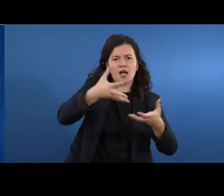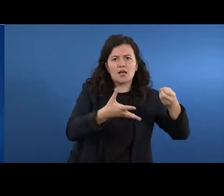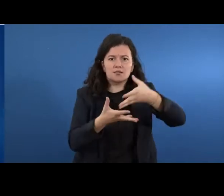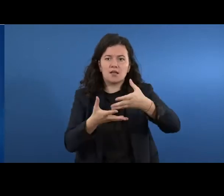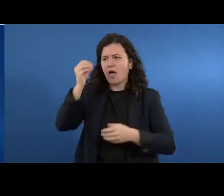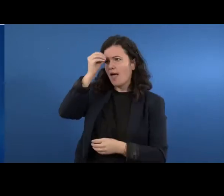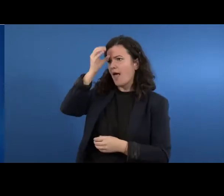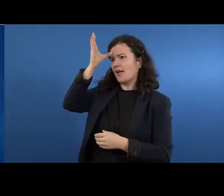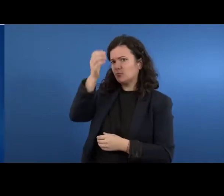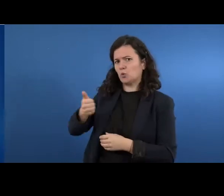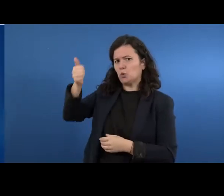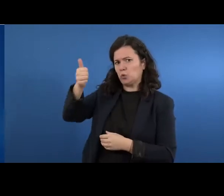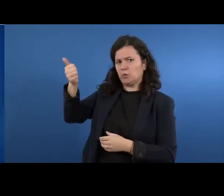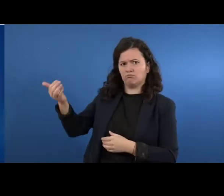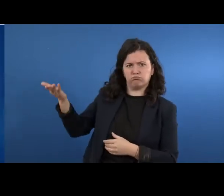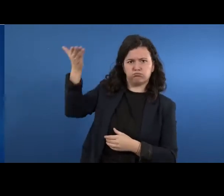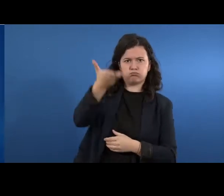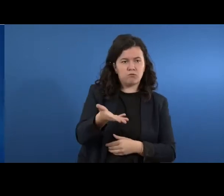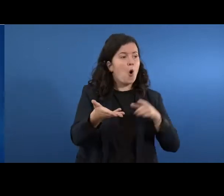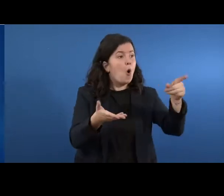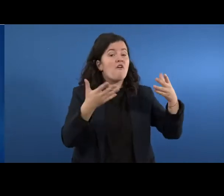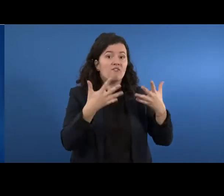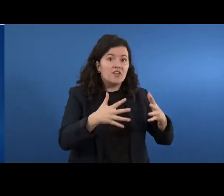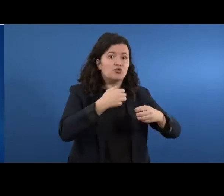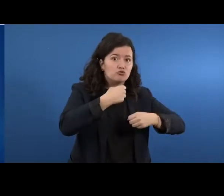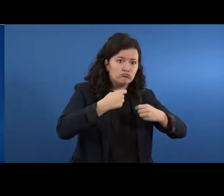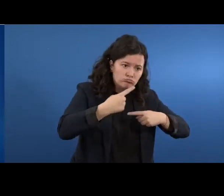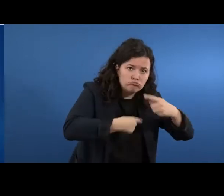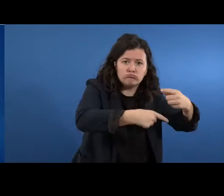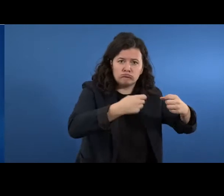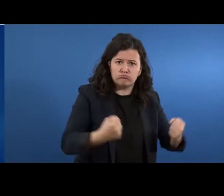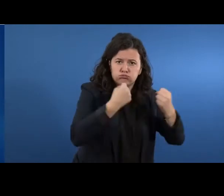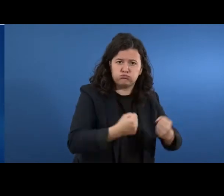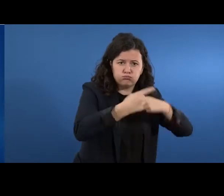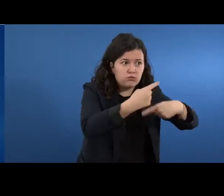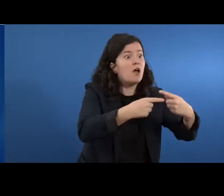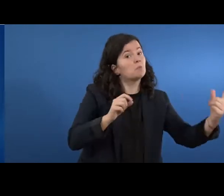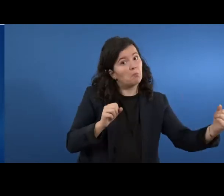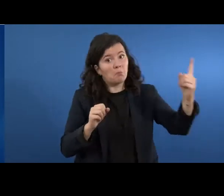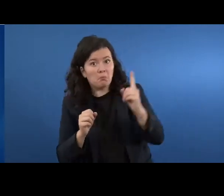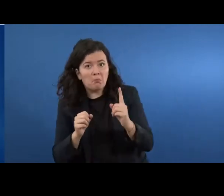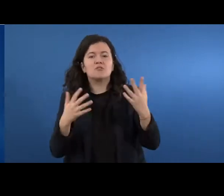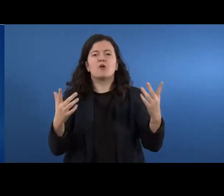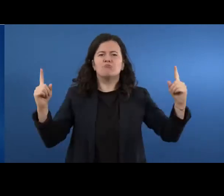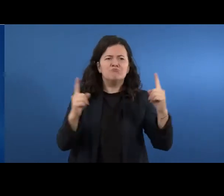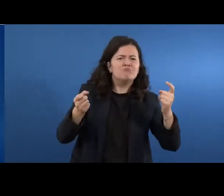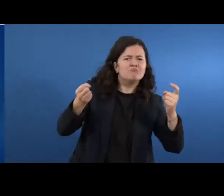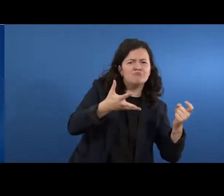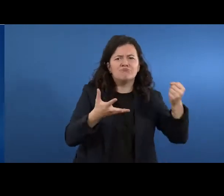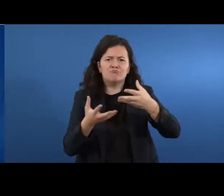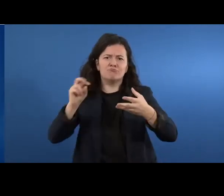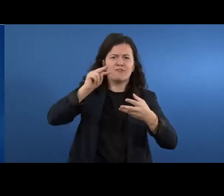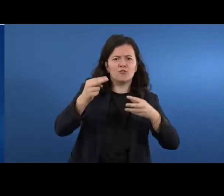also to interact with practitioners in regards to the realization of fundamental principles and rights at work.